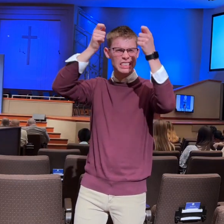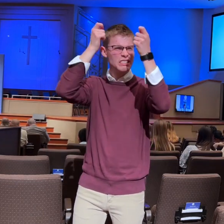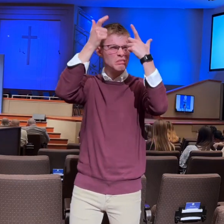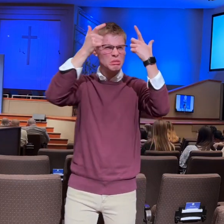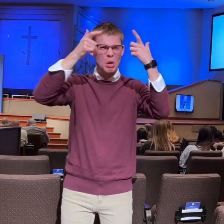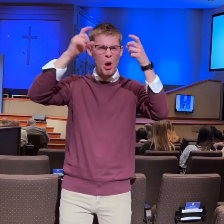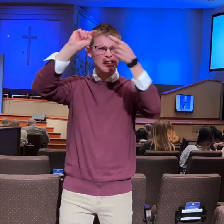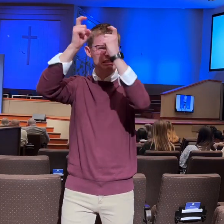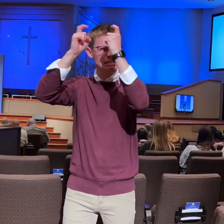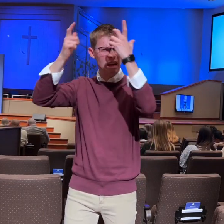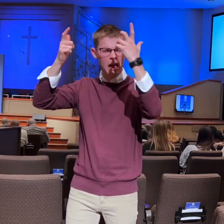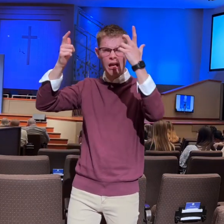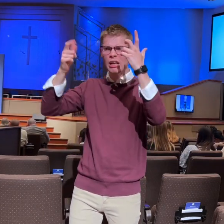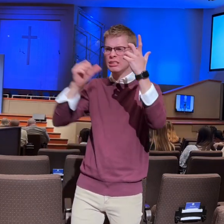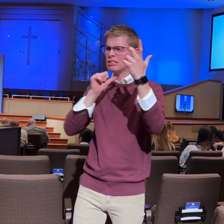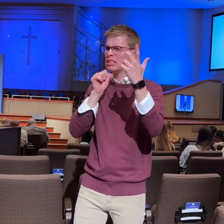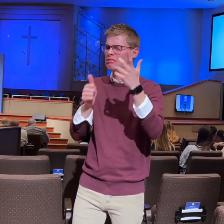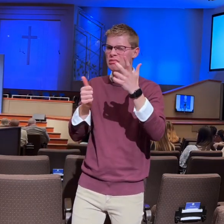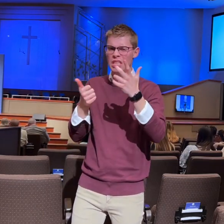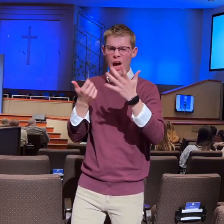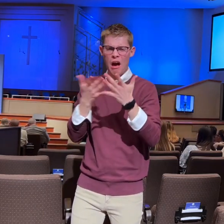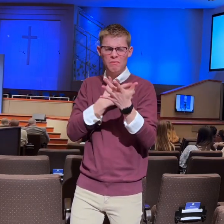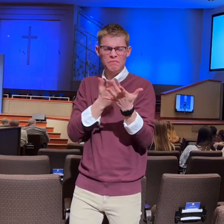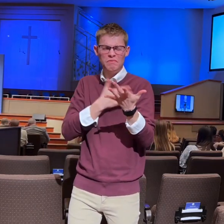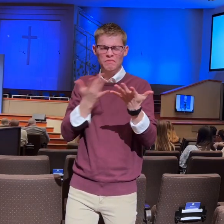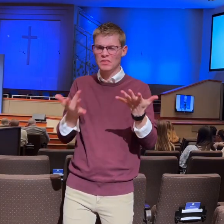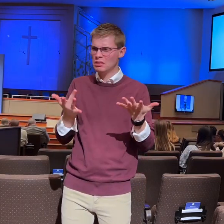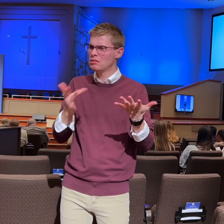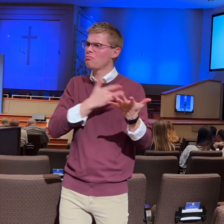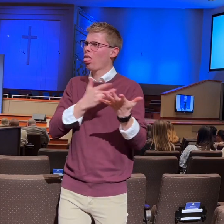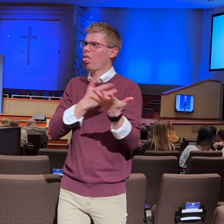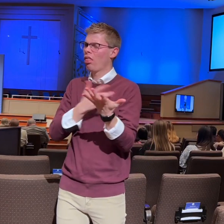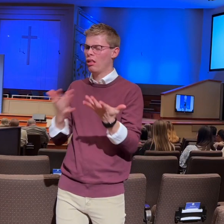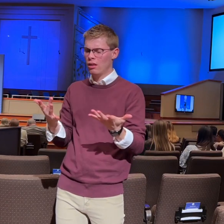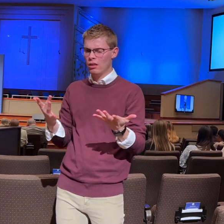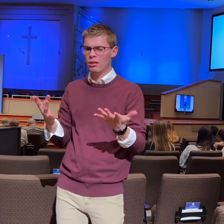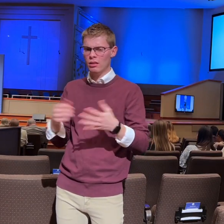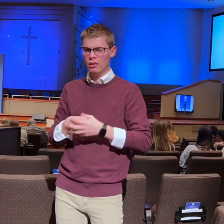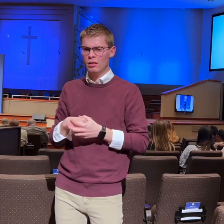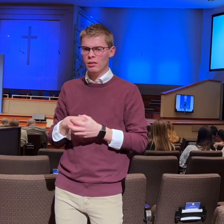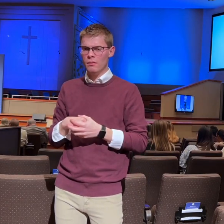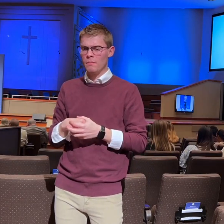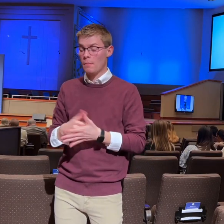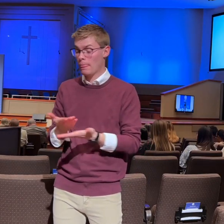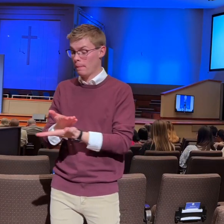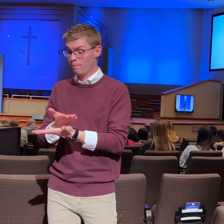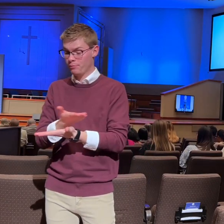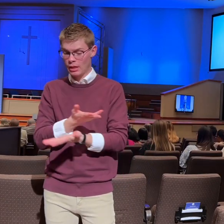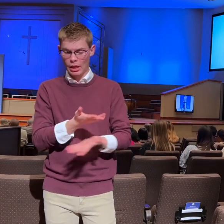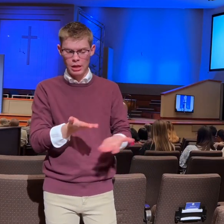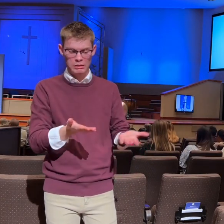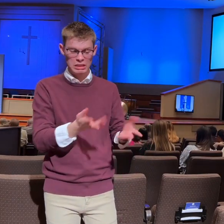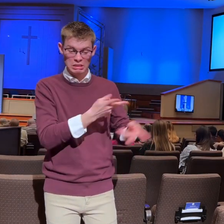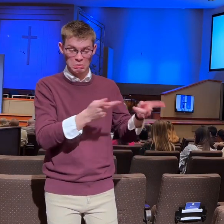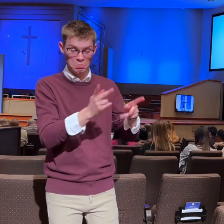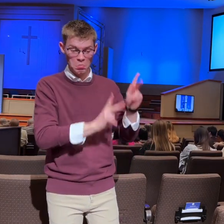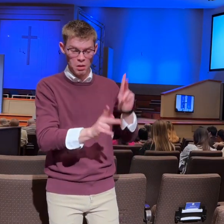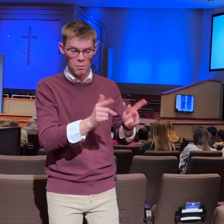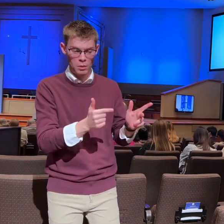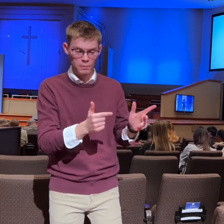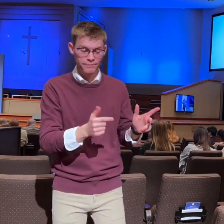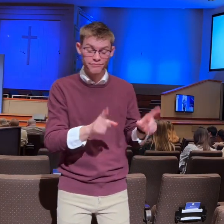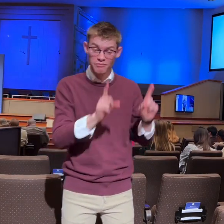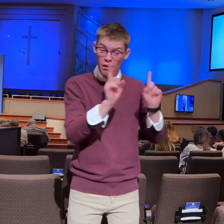teachers have had encounters with God. They've had times maybe where they've been to a church